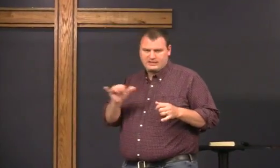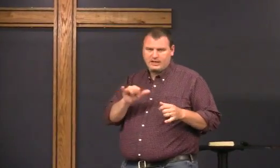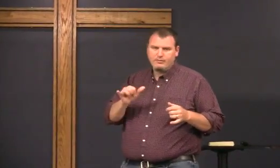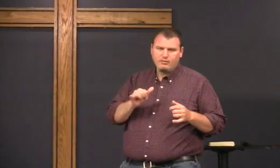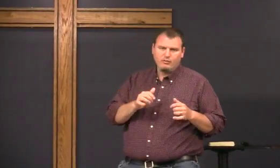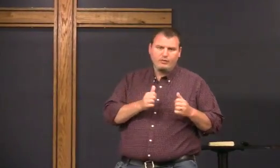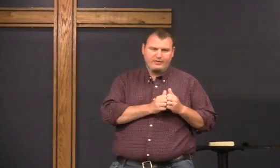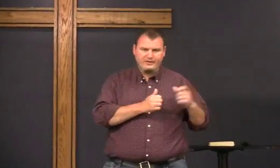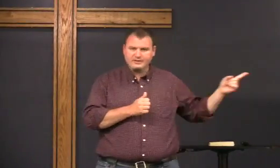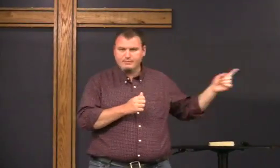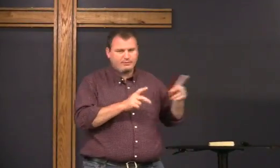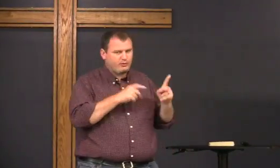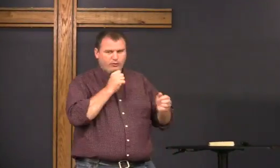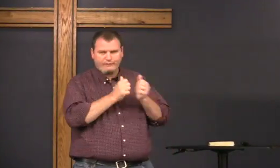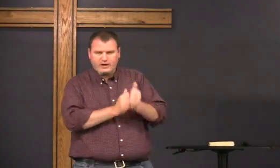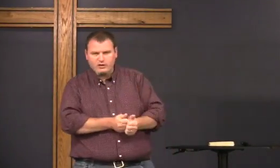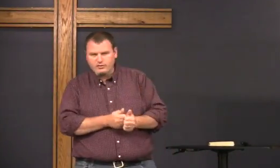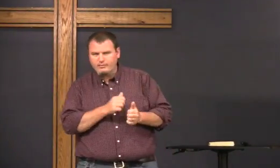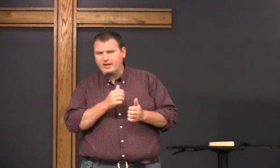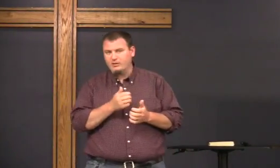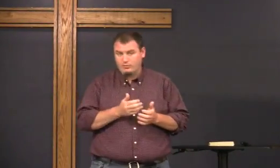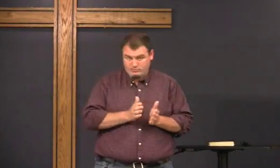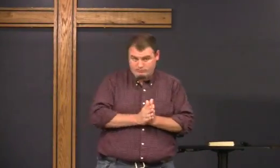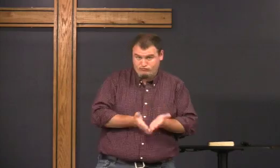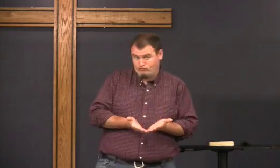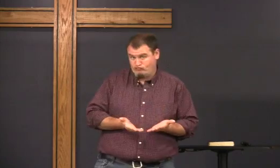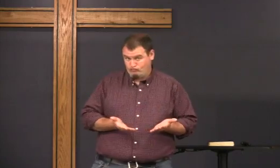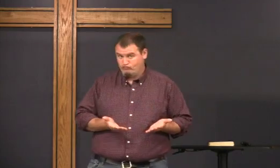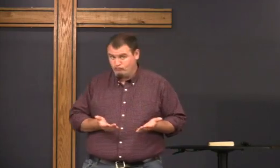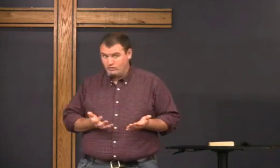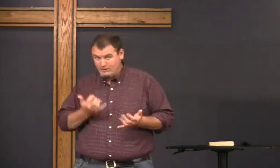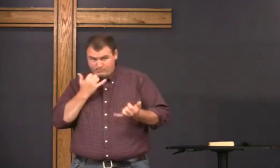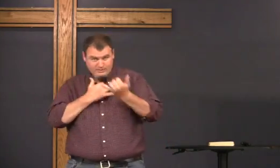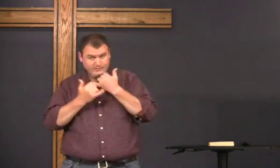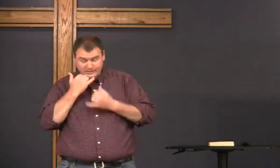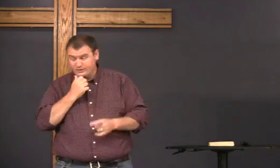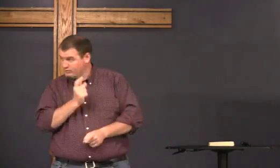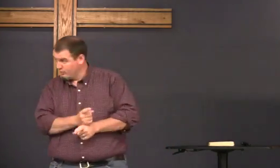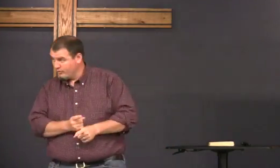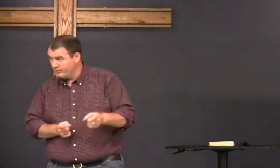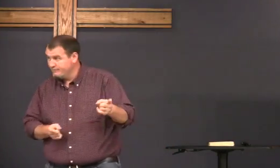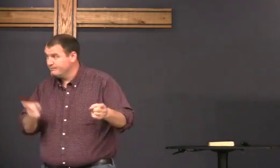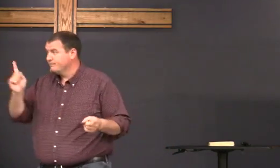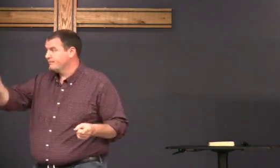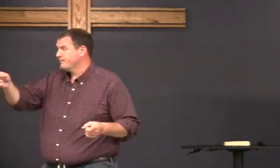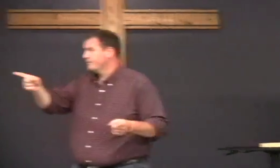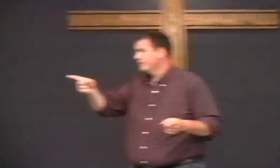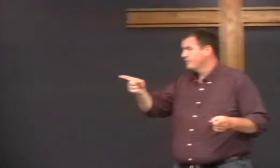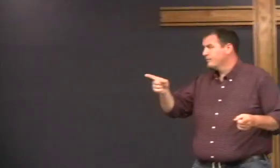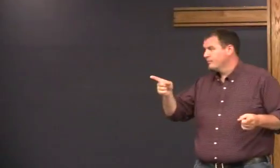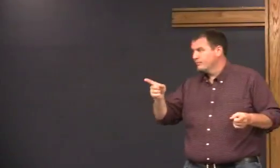Same with this. People don't follow the manual. Make mistakes. You're right.